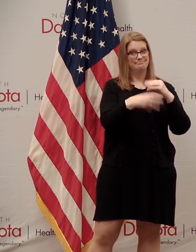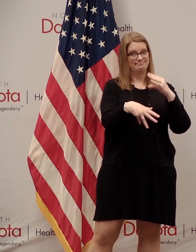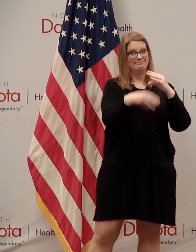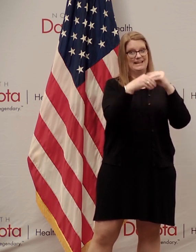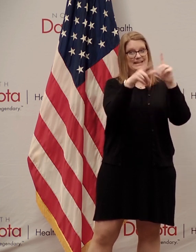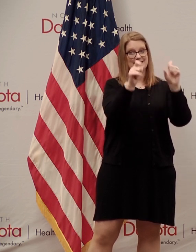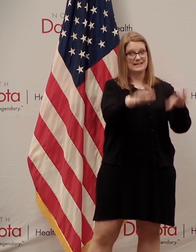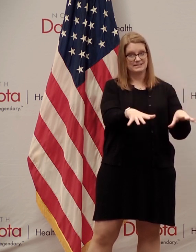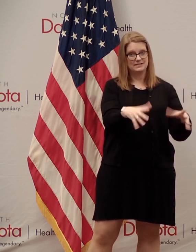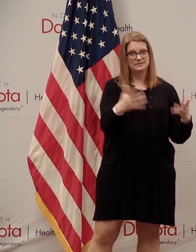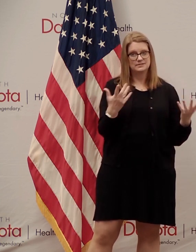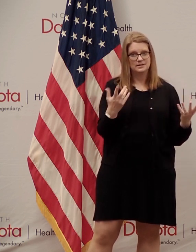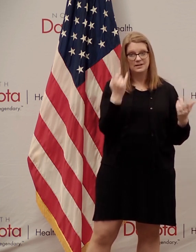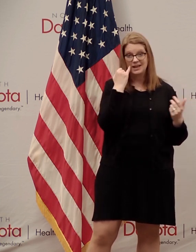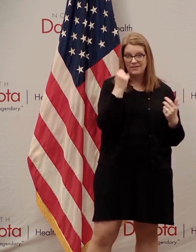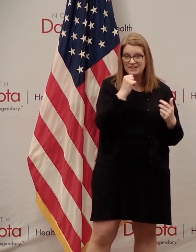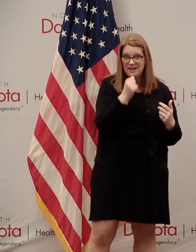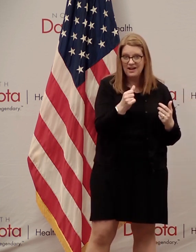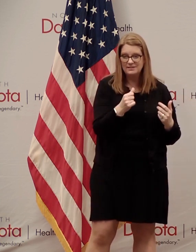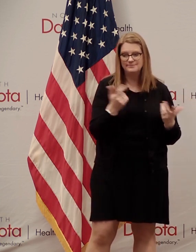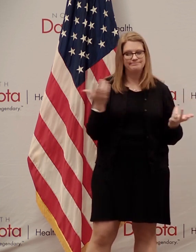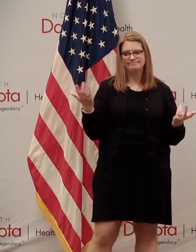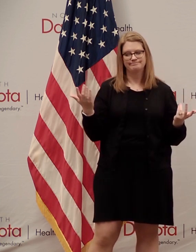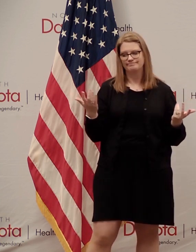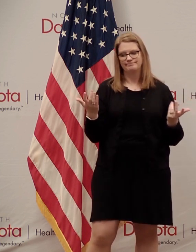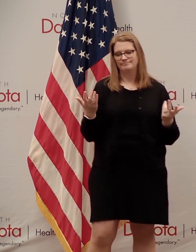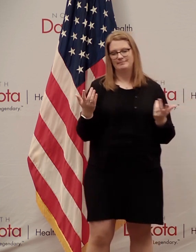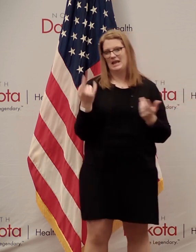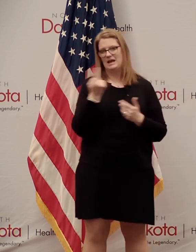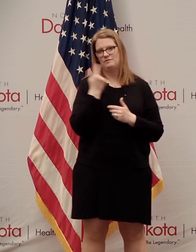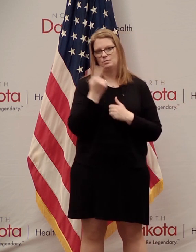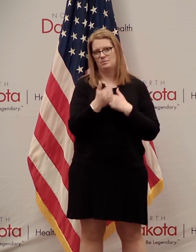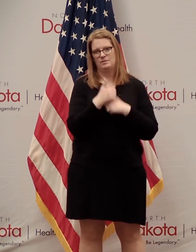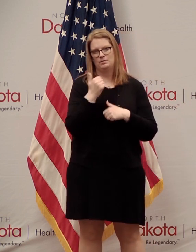if we don't, we're not going to have a clear picture, and we put everybody at risk.